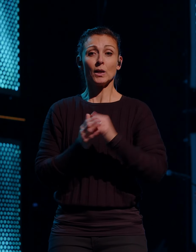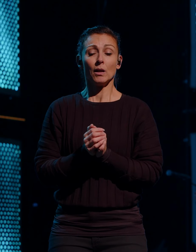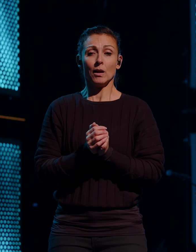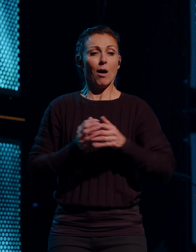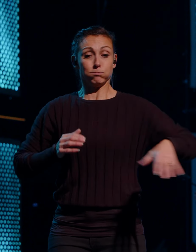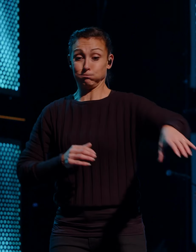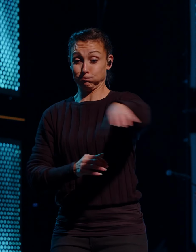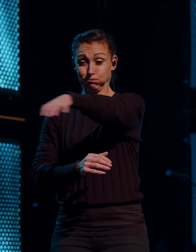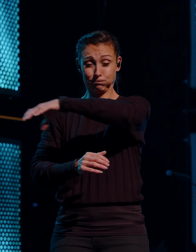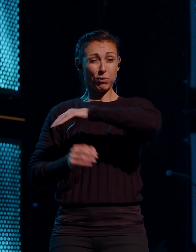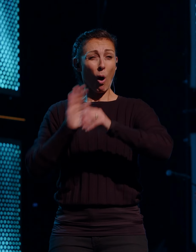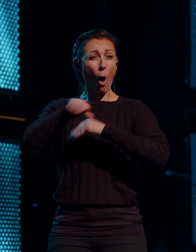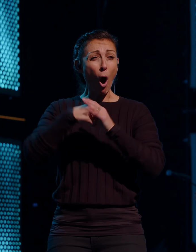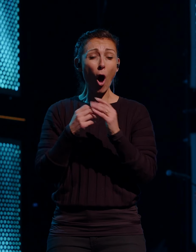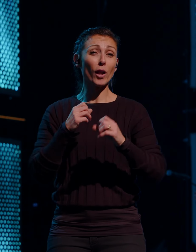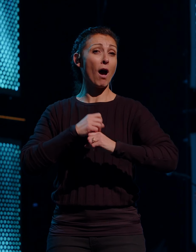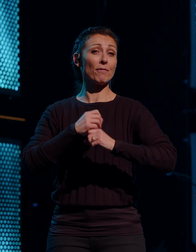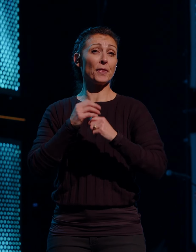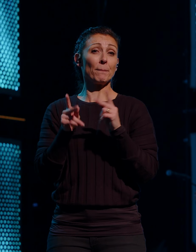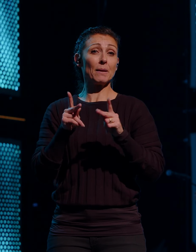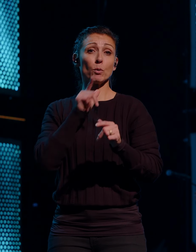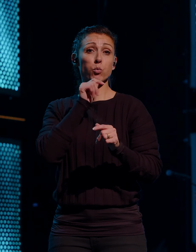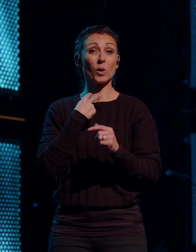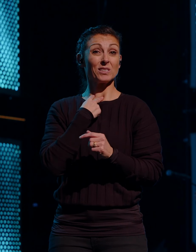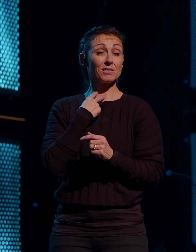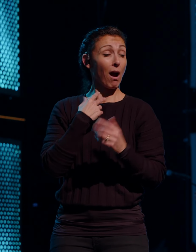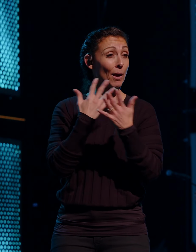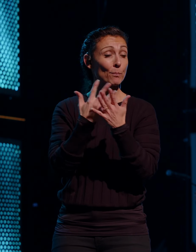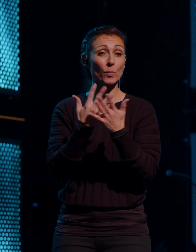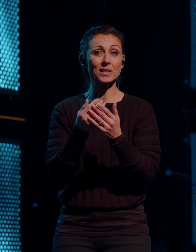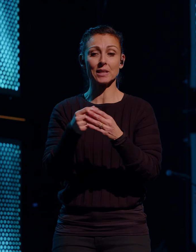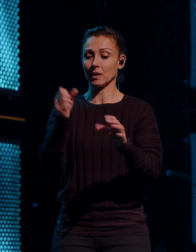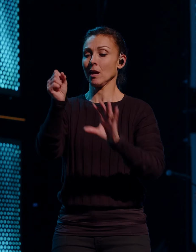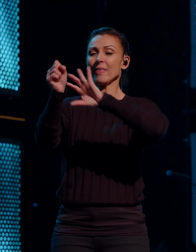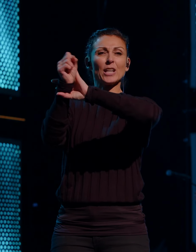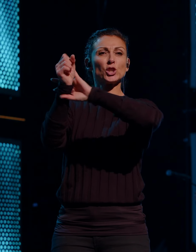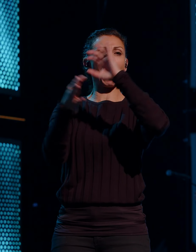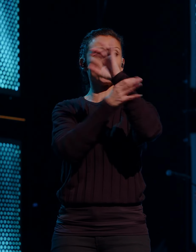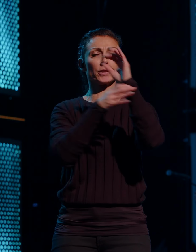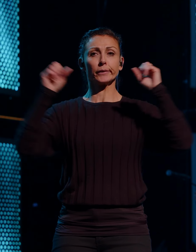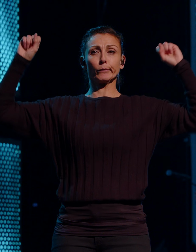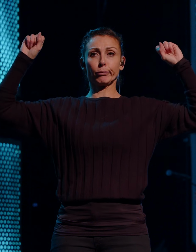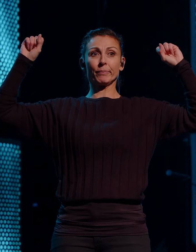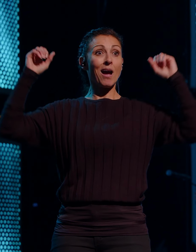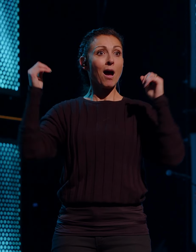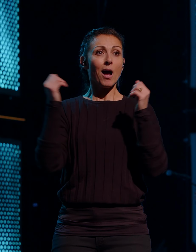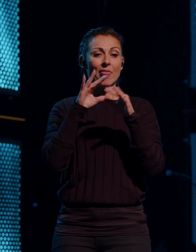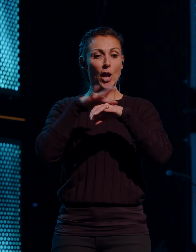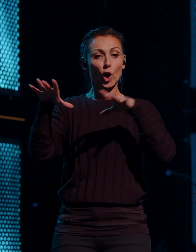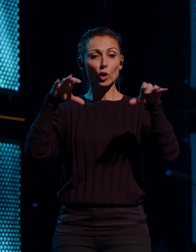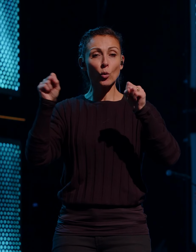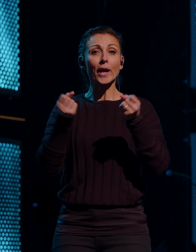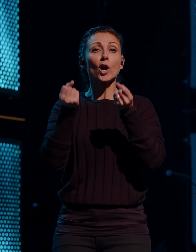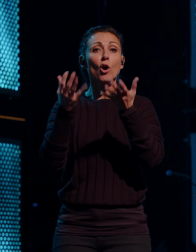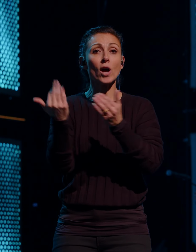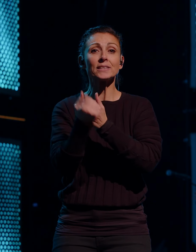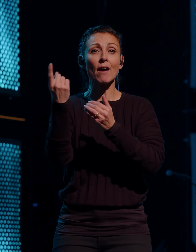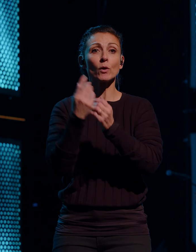told that the jailer had fallen asleep. And when he had realized what had happened, he drew his sword to kill